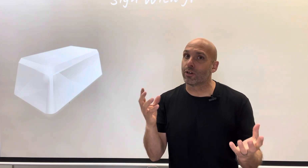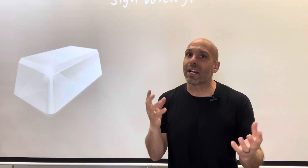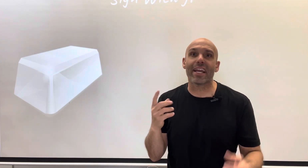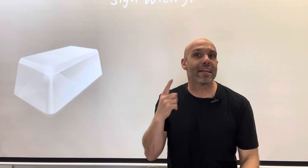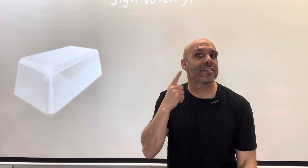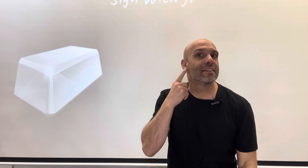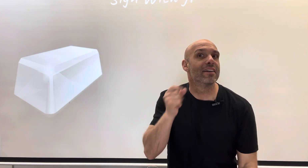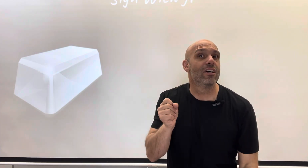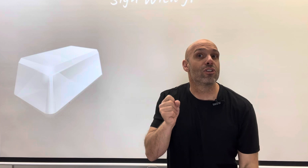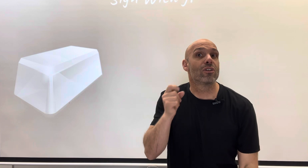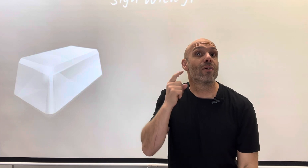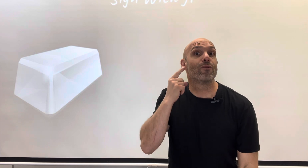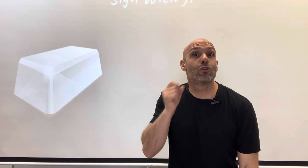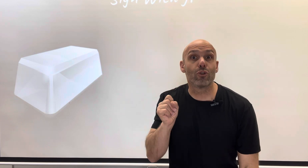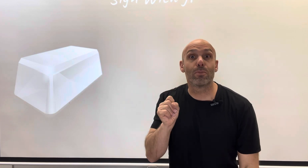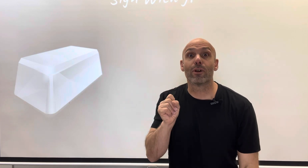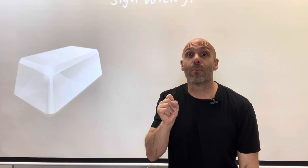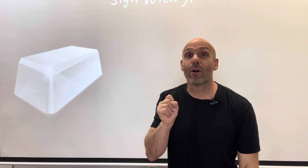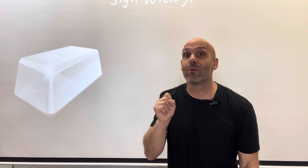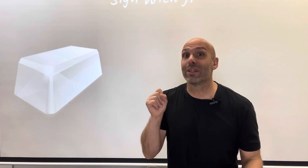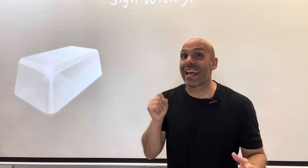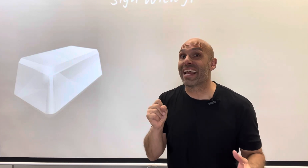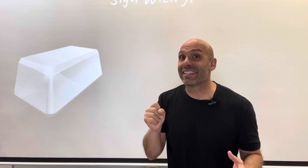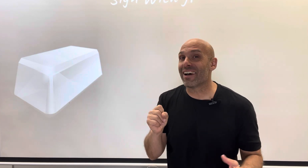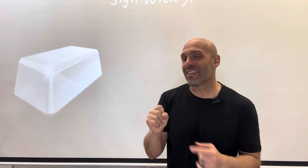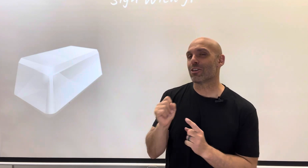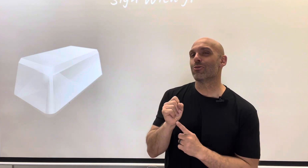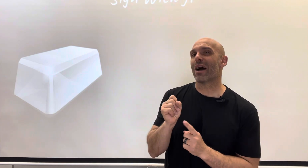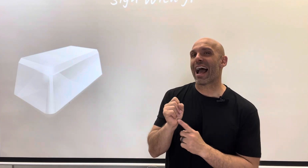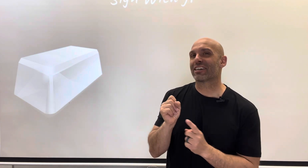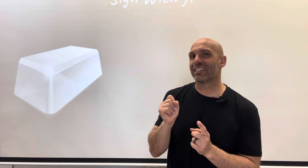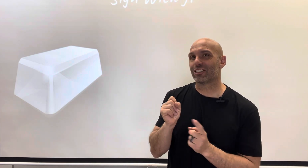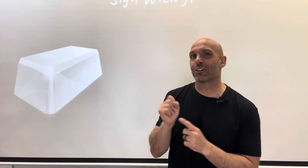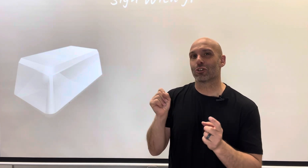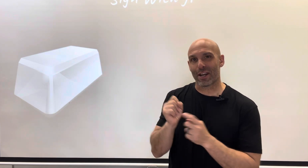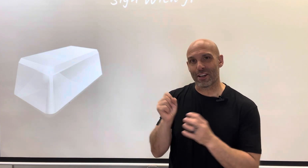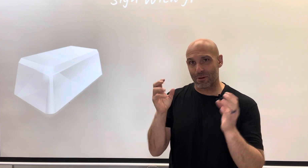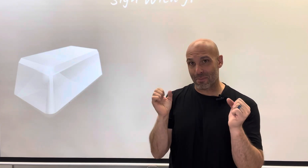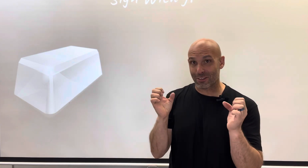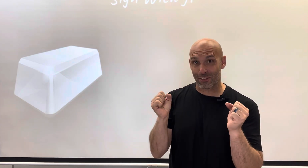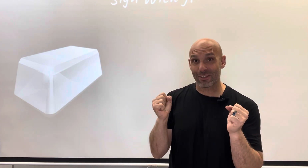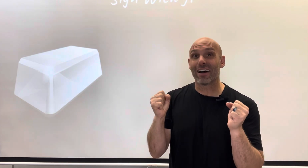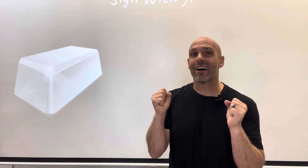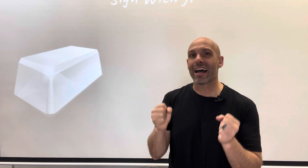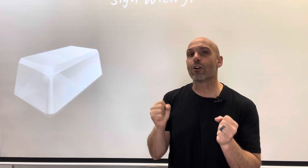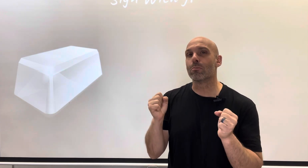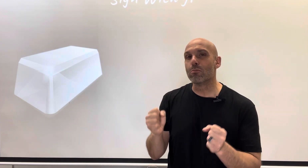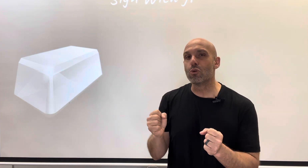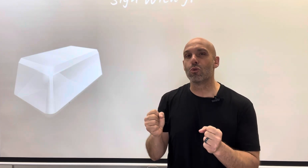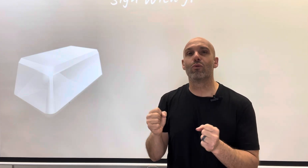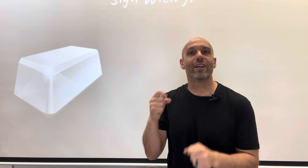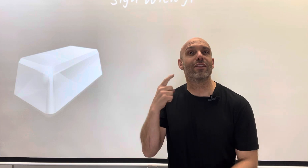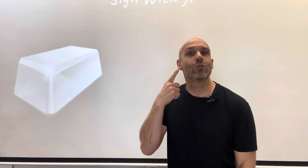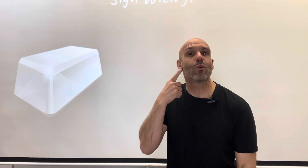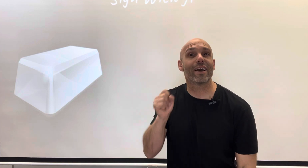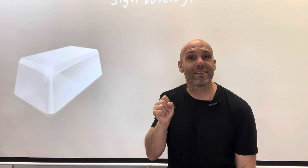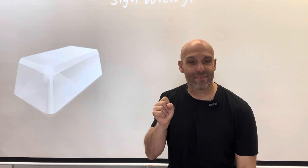hands. Super important with ASL that you actually start training your muscles on how to move in those ways.